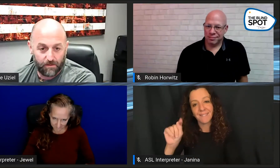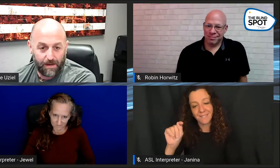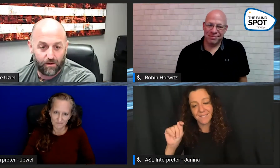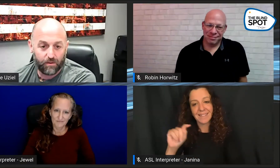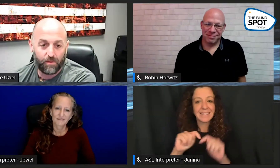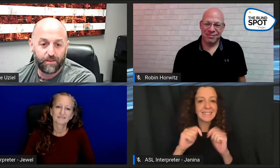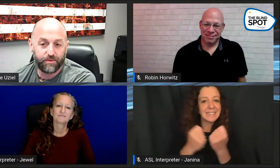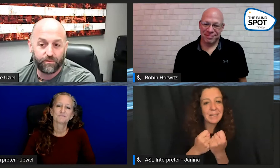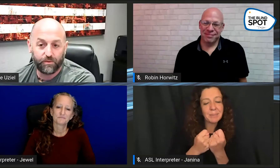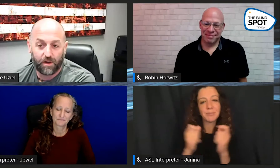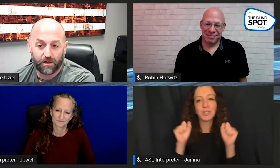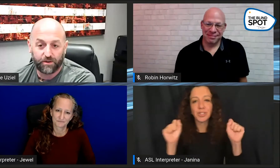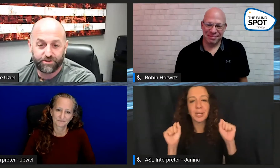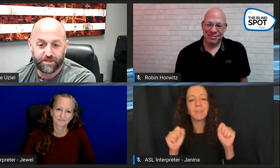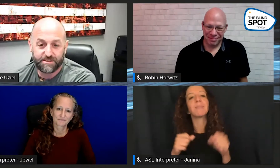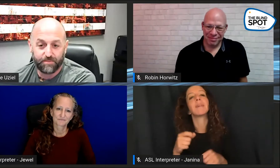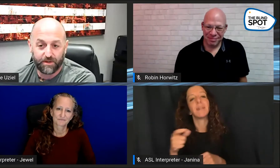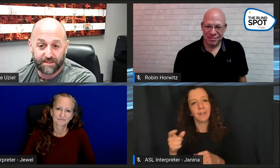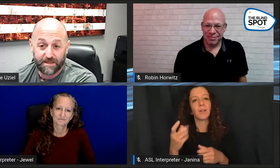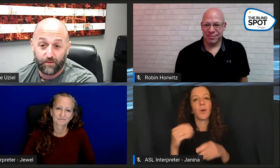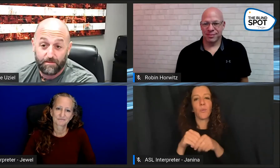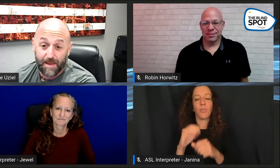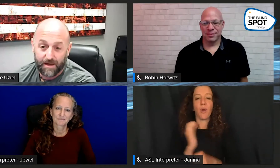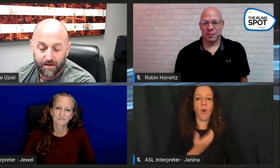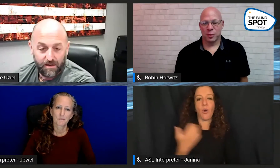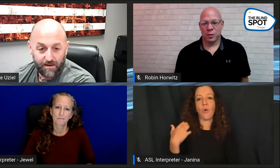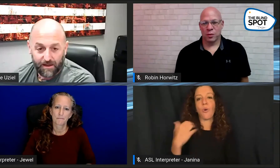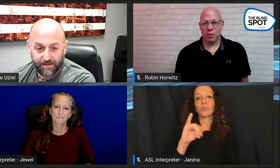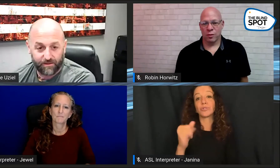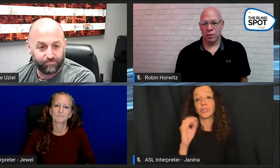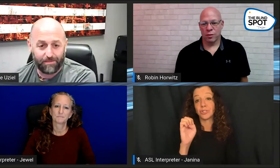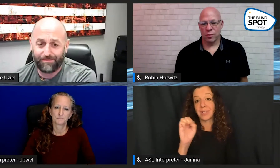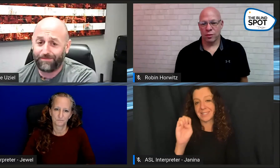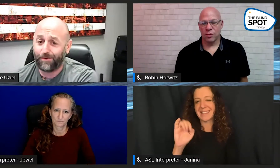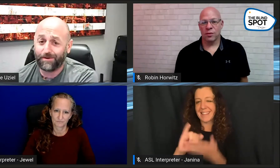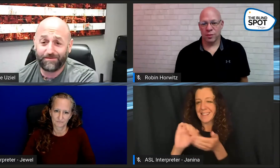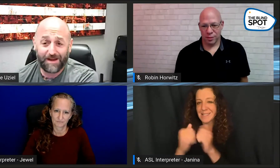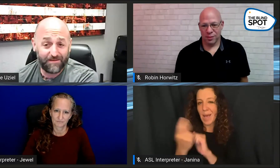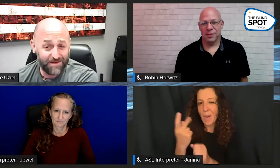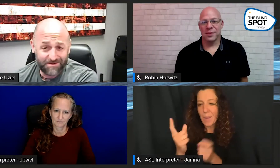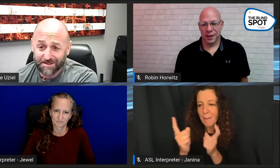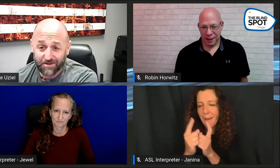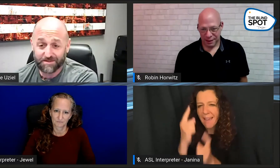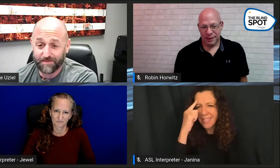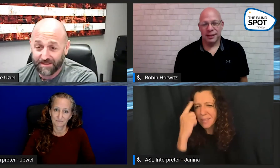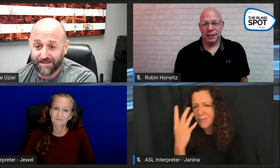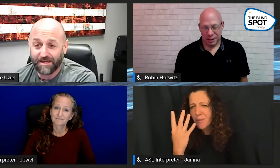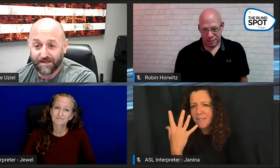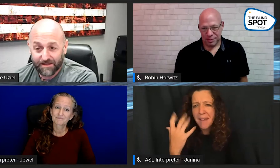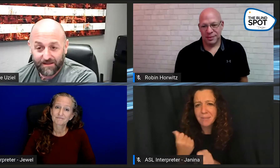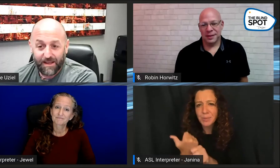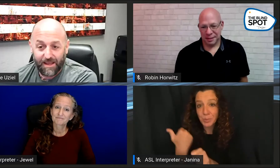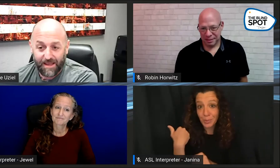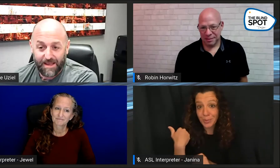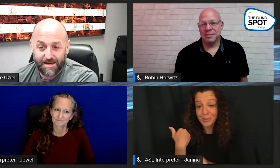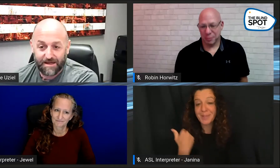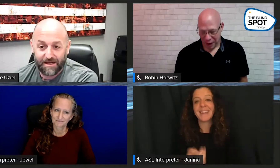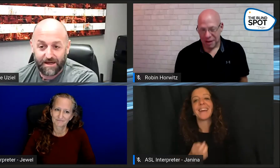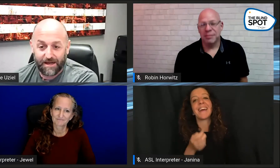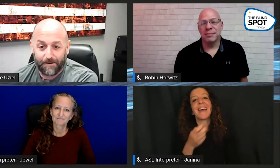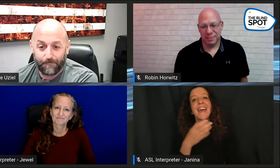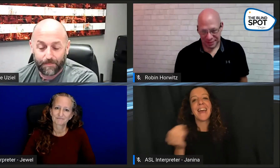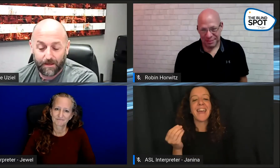gym/team called PowerWOD through our coach, Jesse Burdick. That's how we met, I think probably 4 or 5 years ago, something like that.